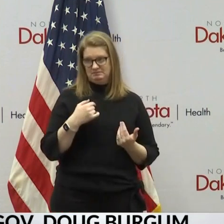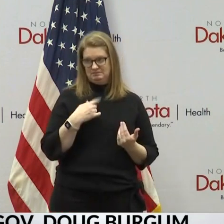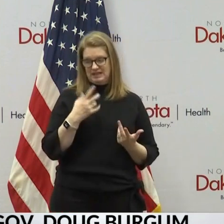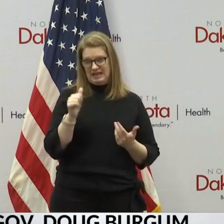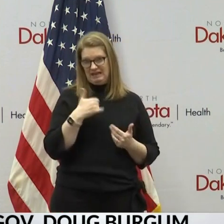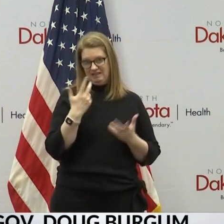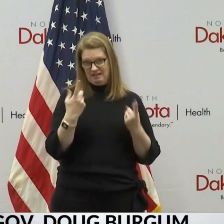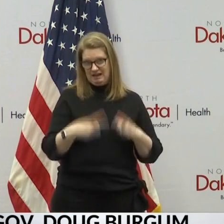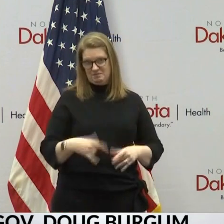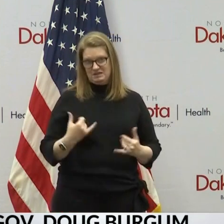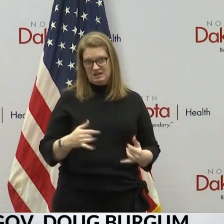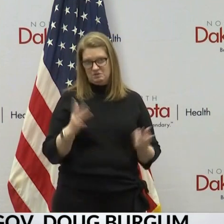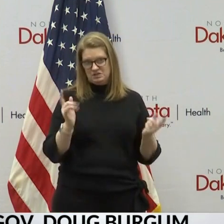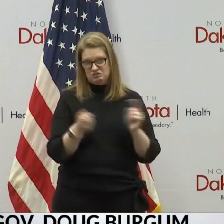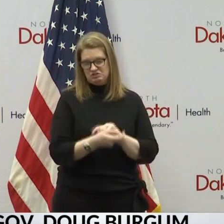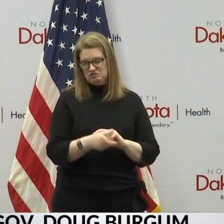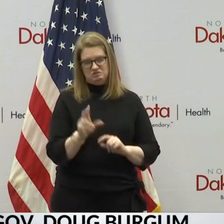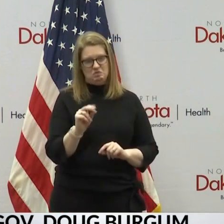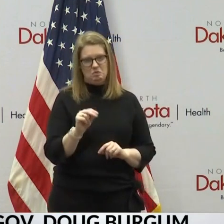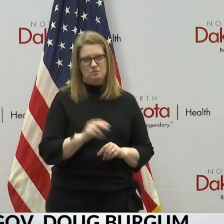direction.